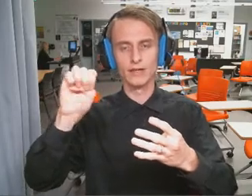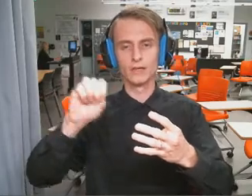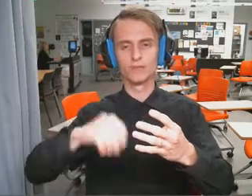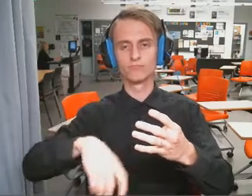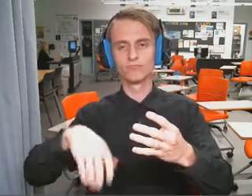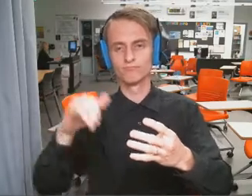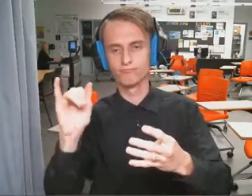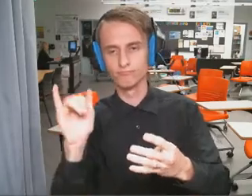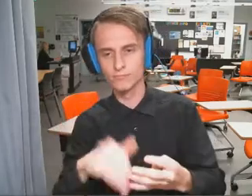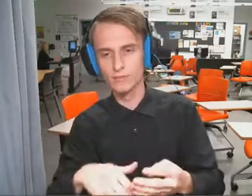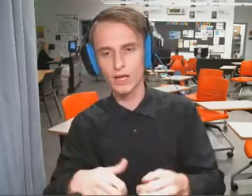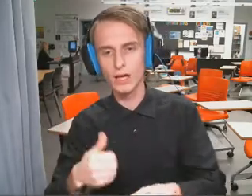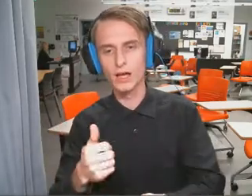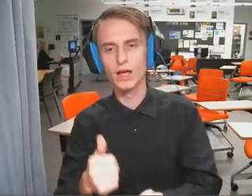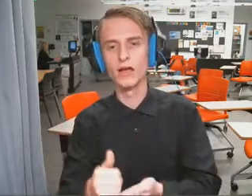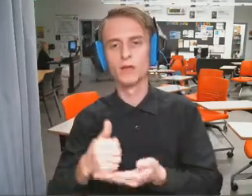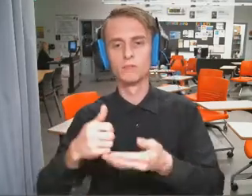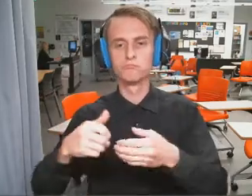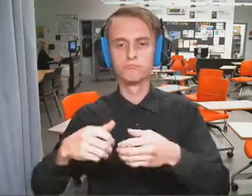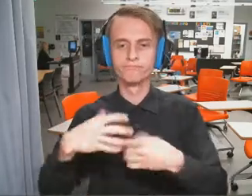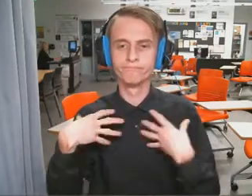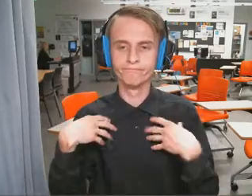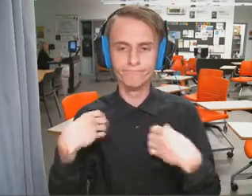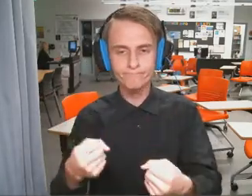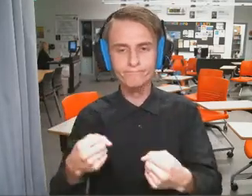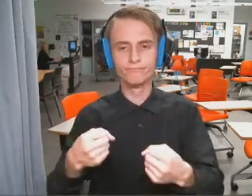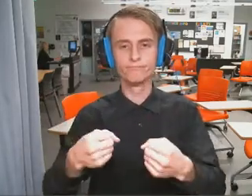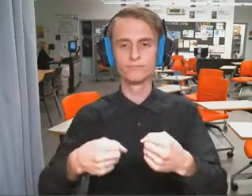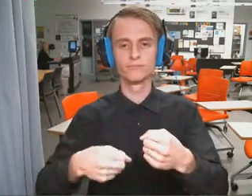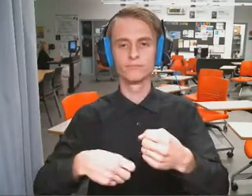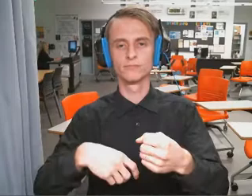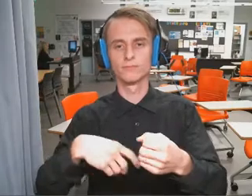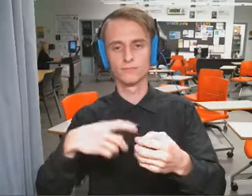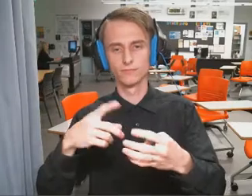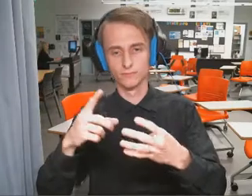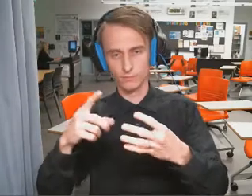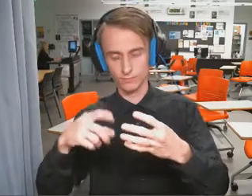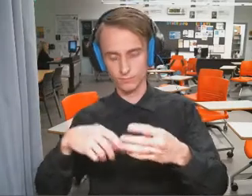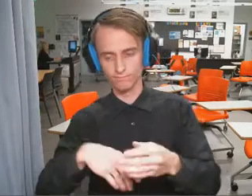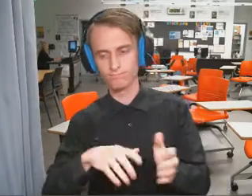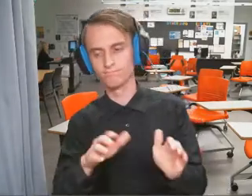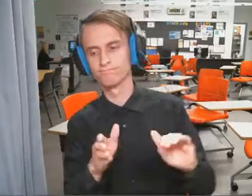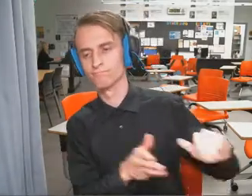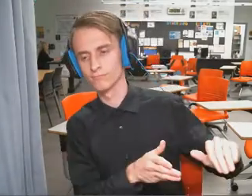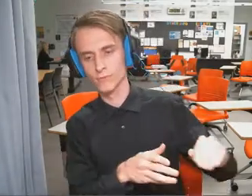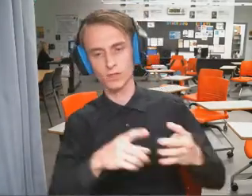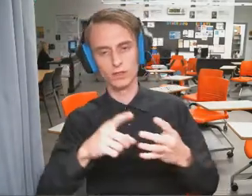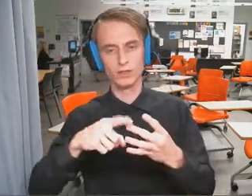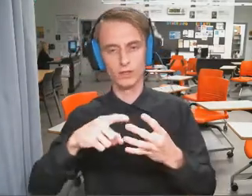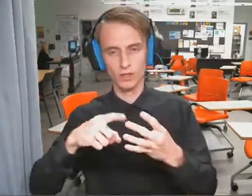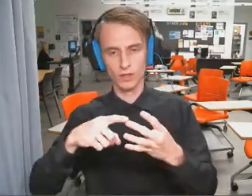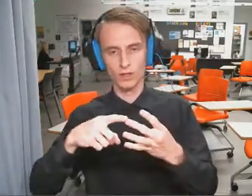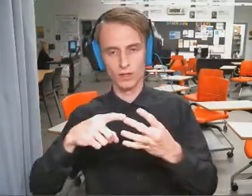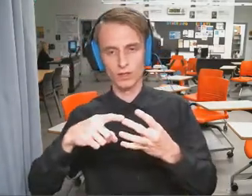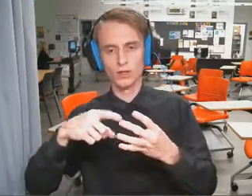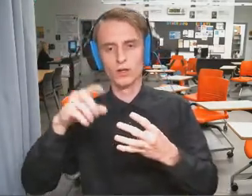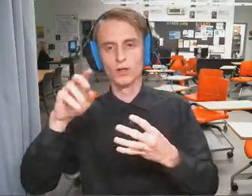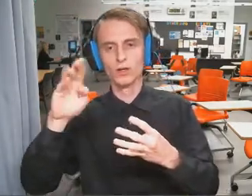body heal this sprain. The next thing we've talked about is bruises. Bruises